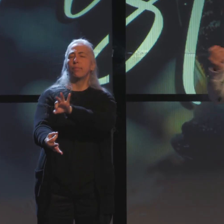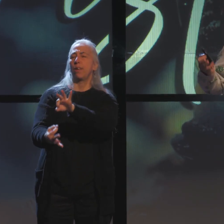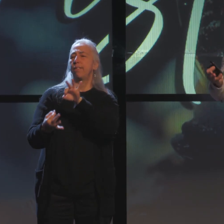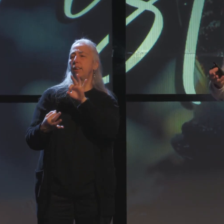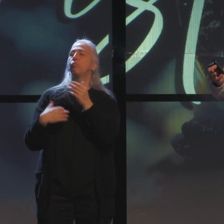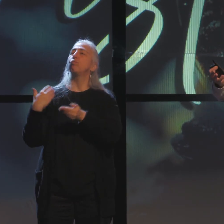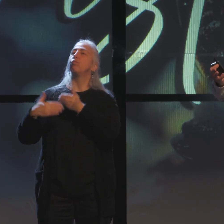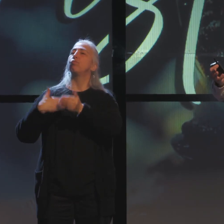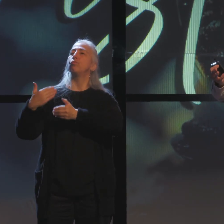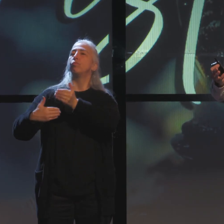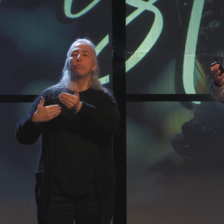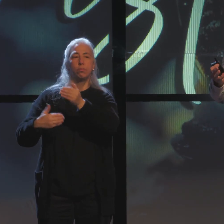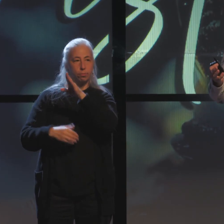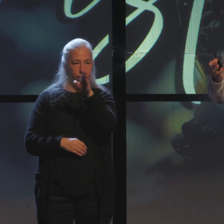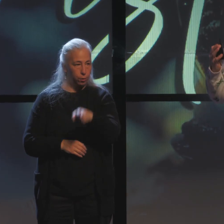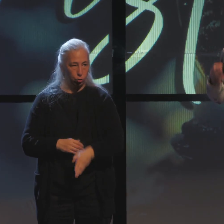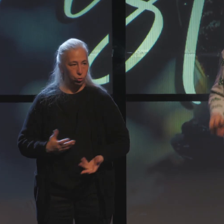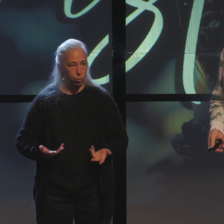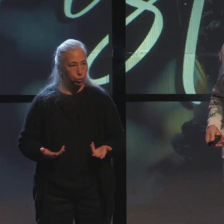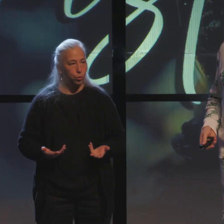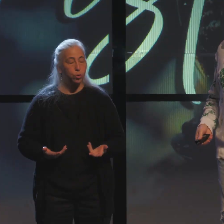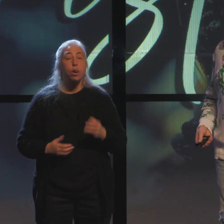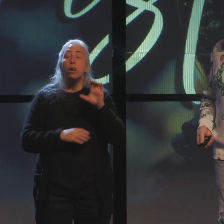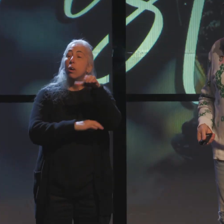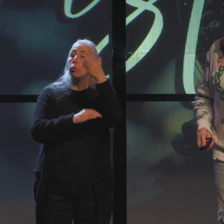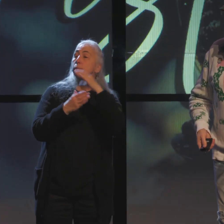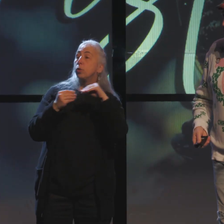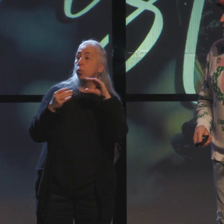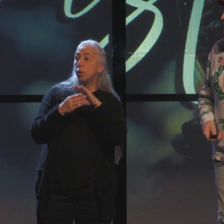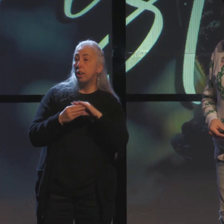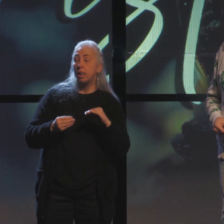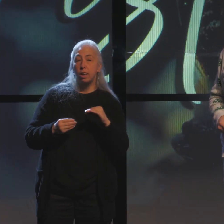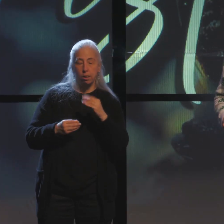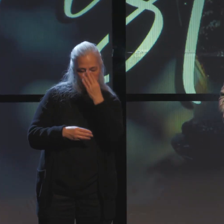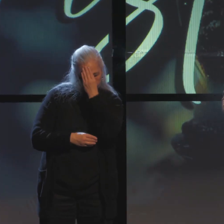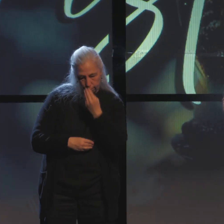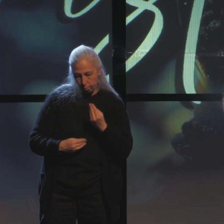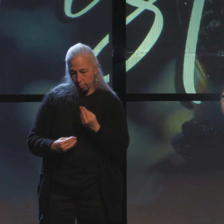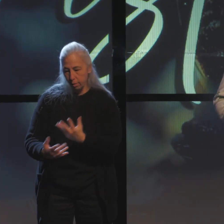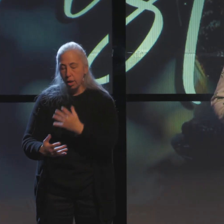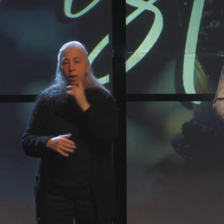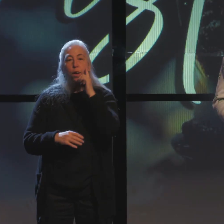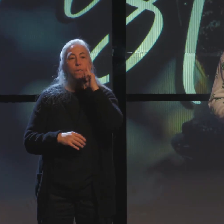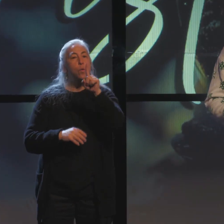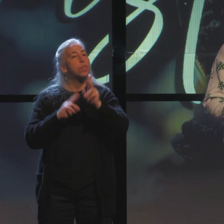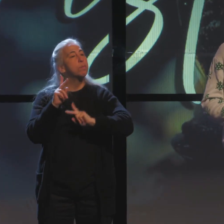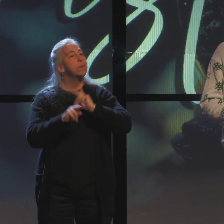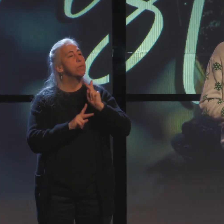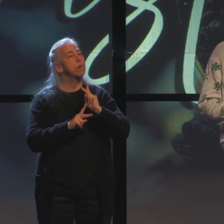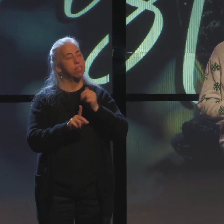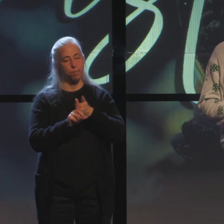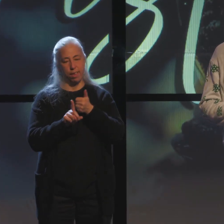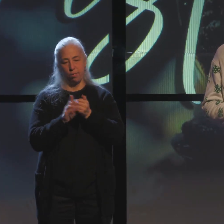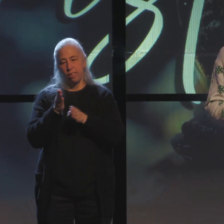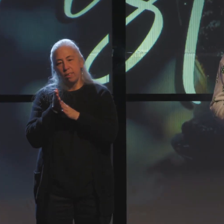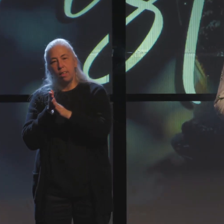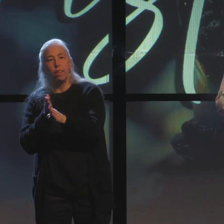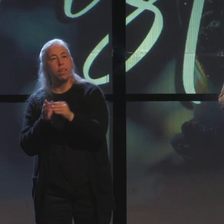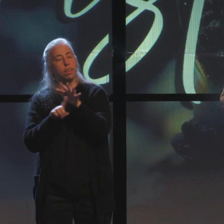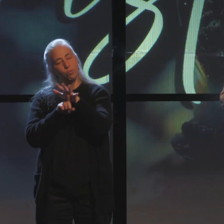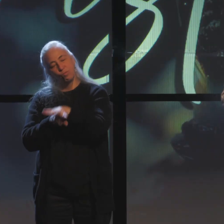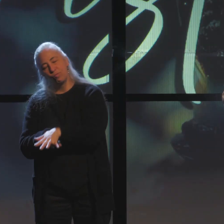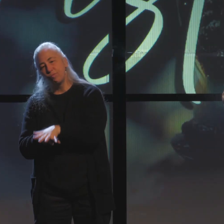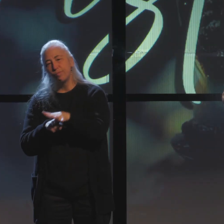It's not. It was told to people who were afraid, who were outsiders, to people on the